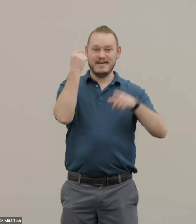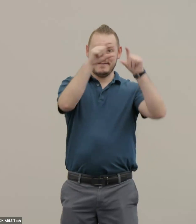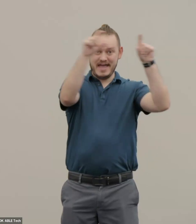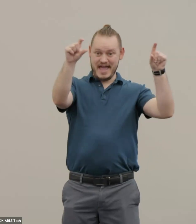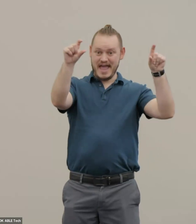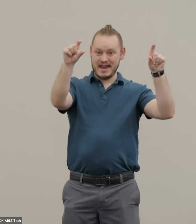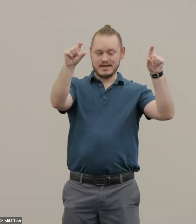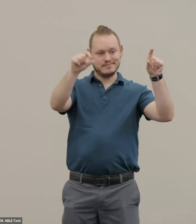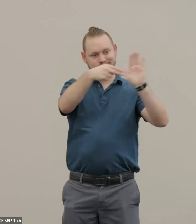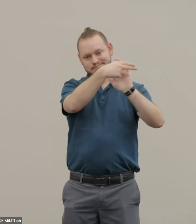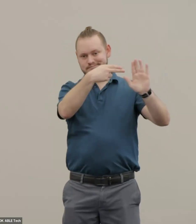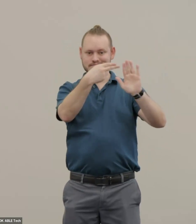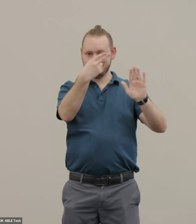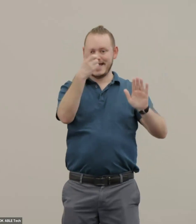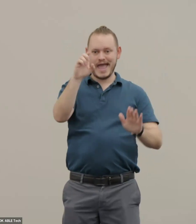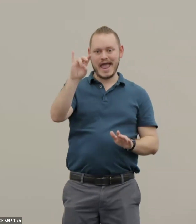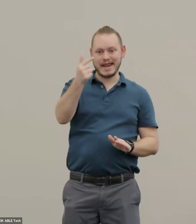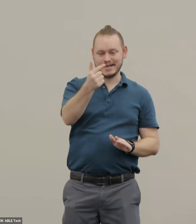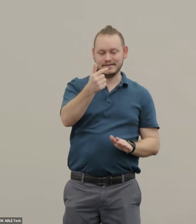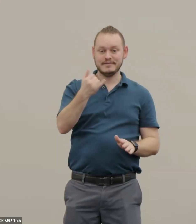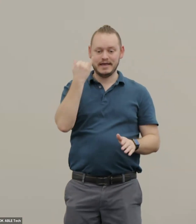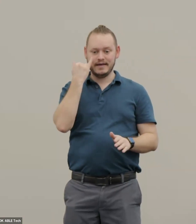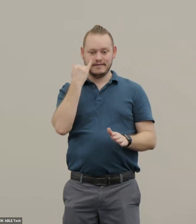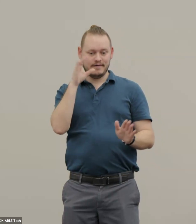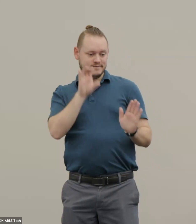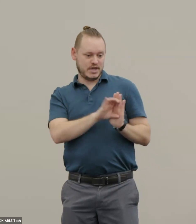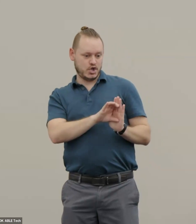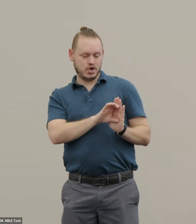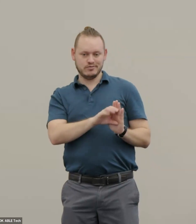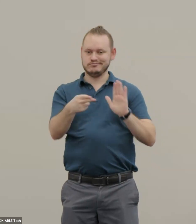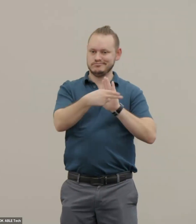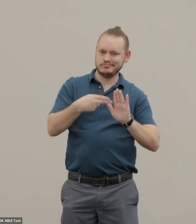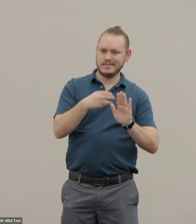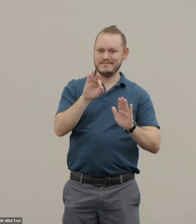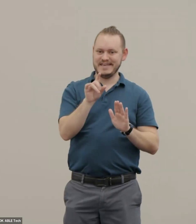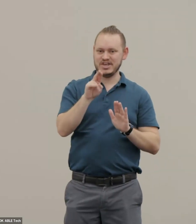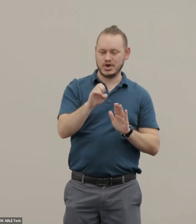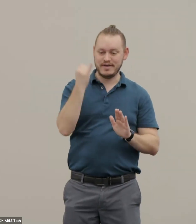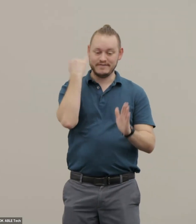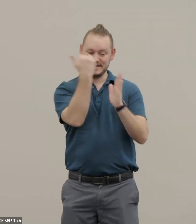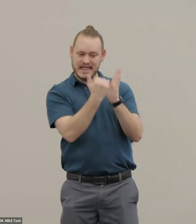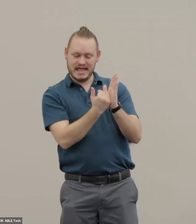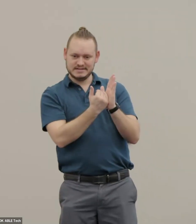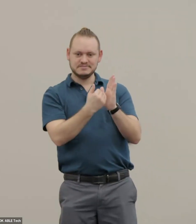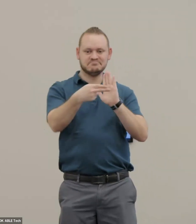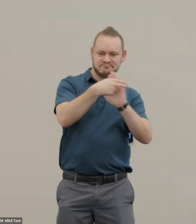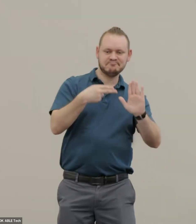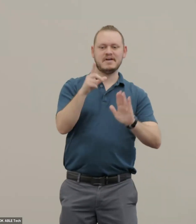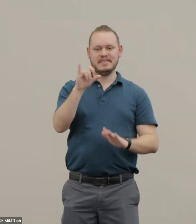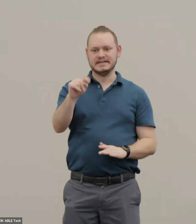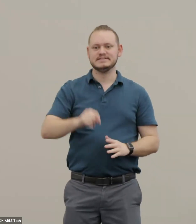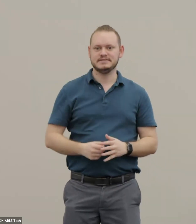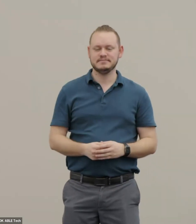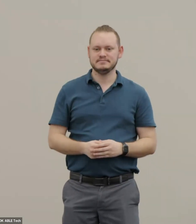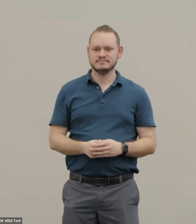heading, tag it as a heading. If it's a figure, tag it as a figure. If it's a list, tag it as a list. That's all info